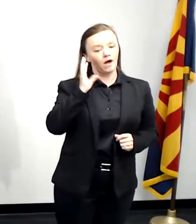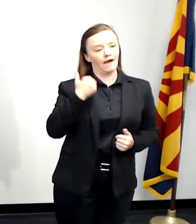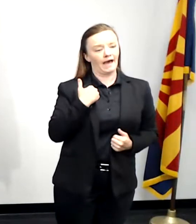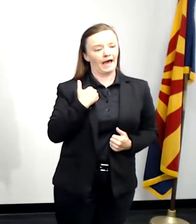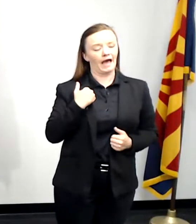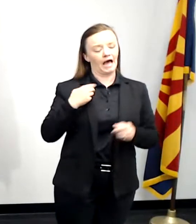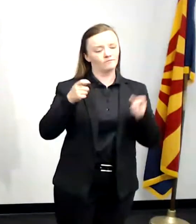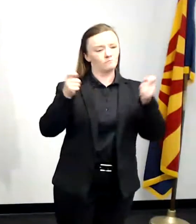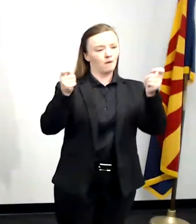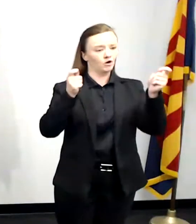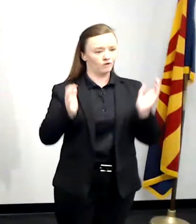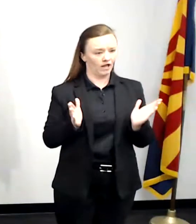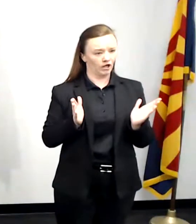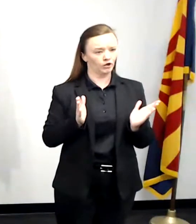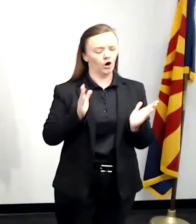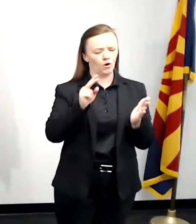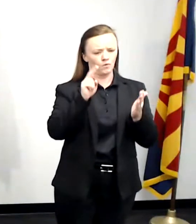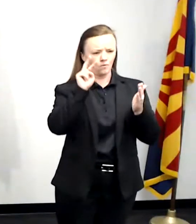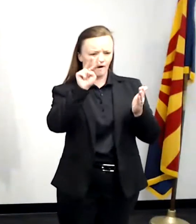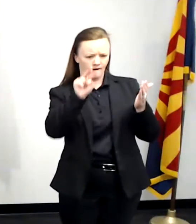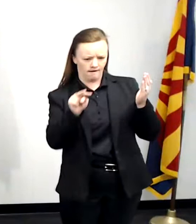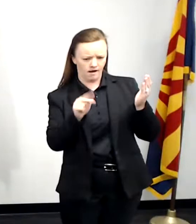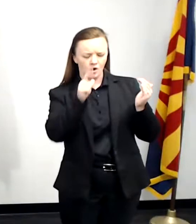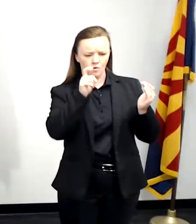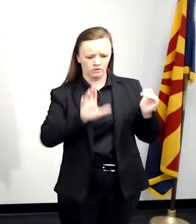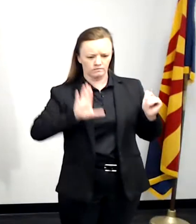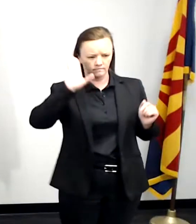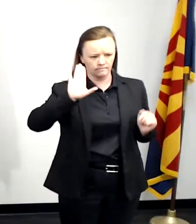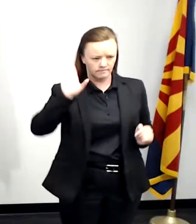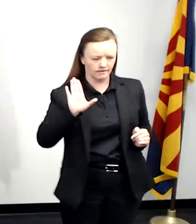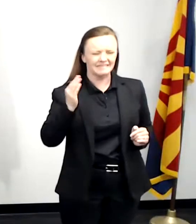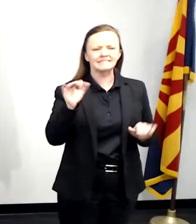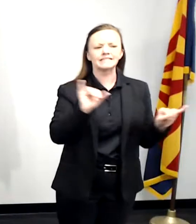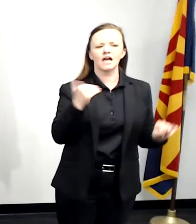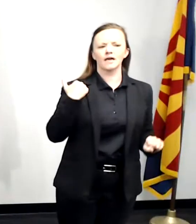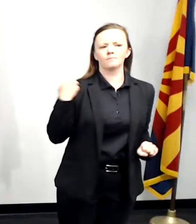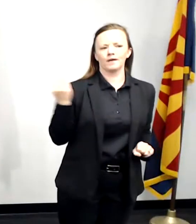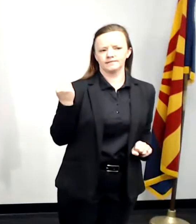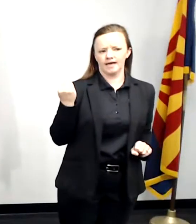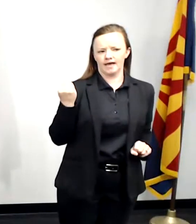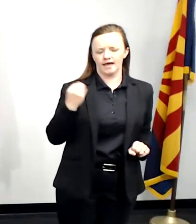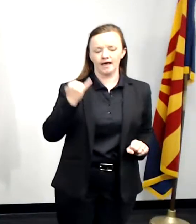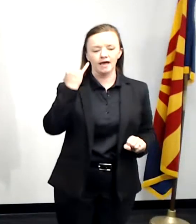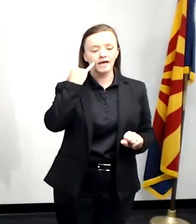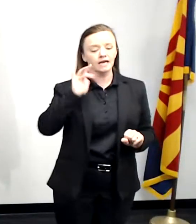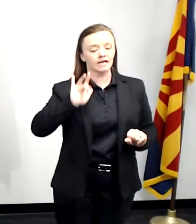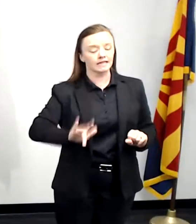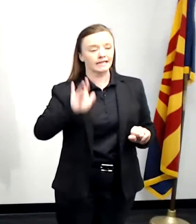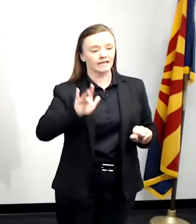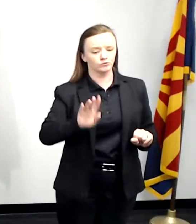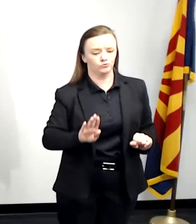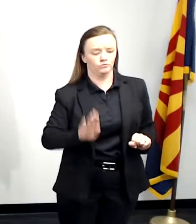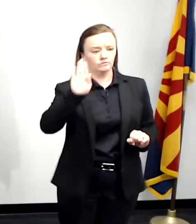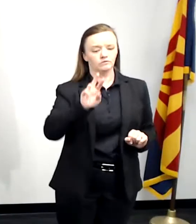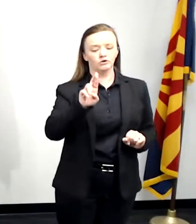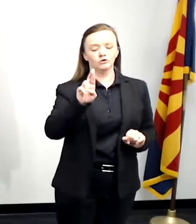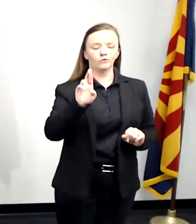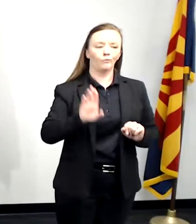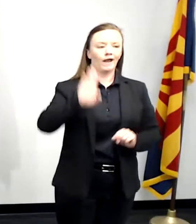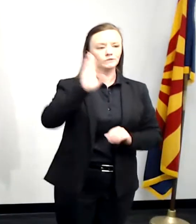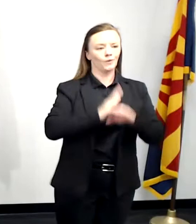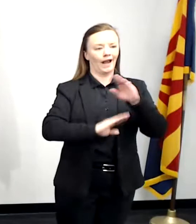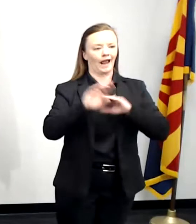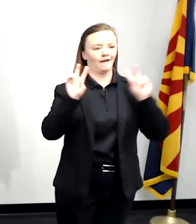moderator, just like we did on Monday, and that moderator will then unmute your mic. So if you raise your hand within the